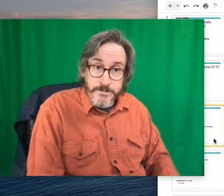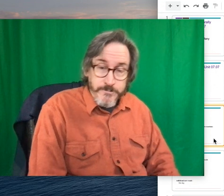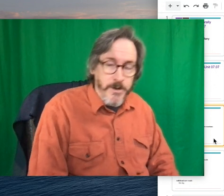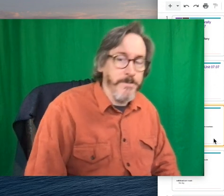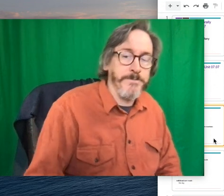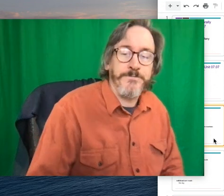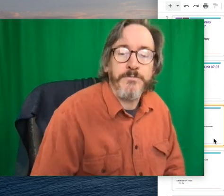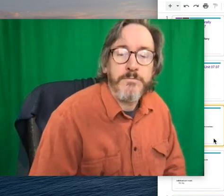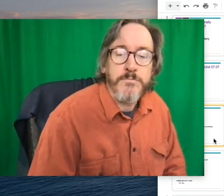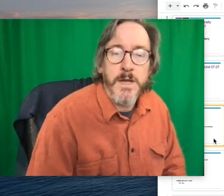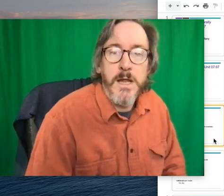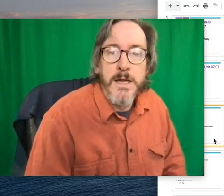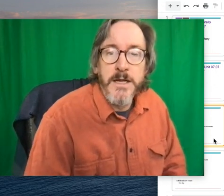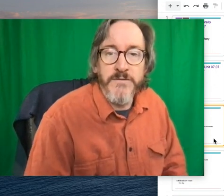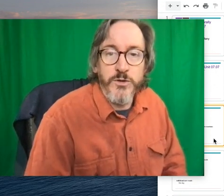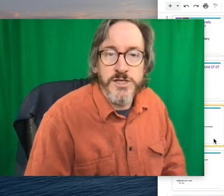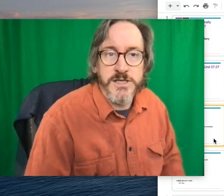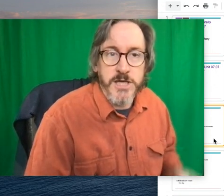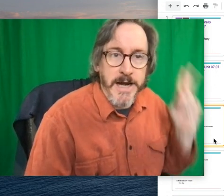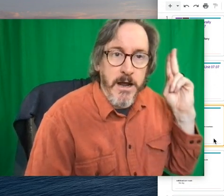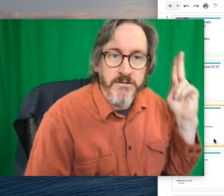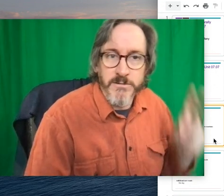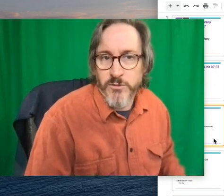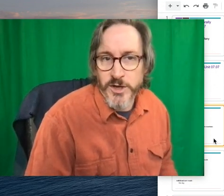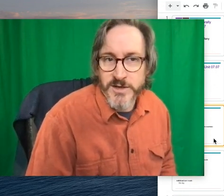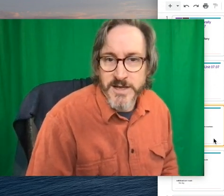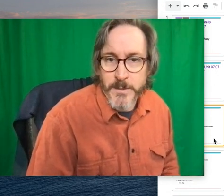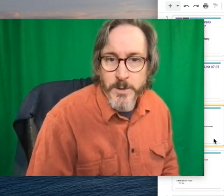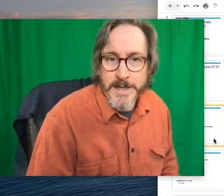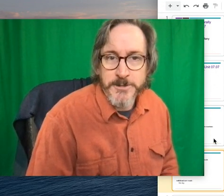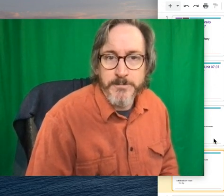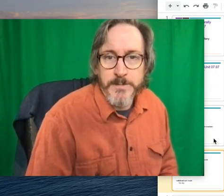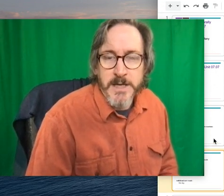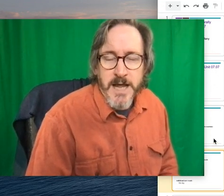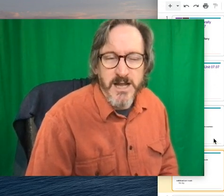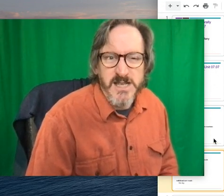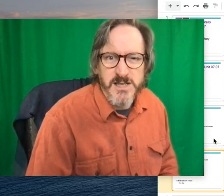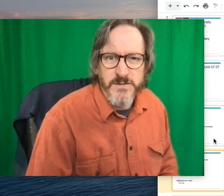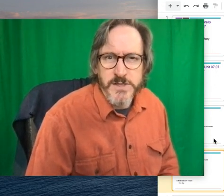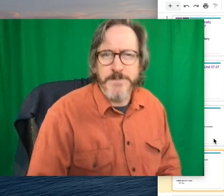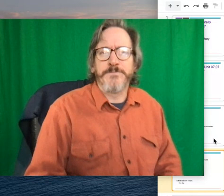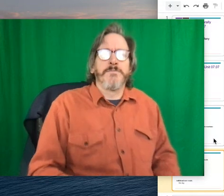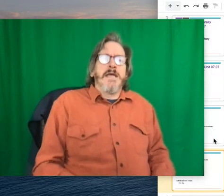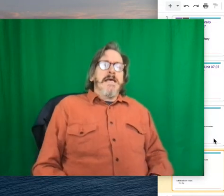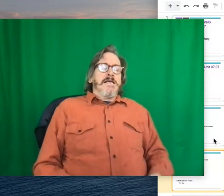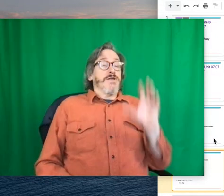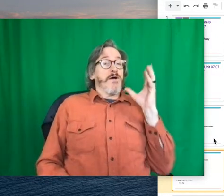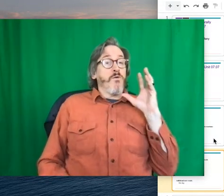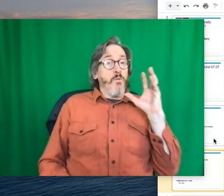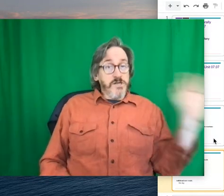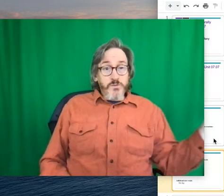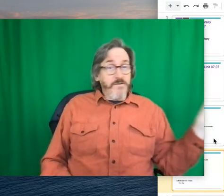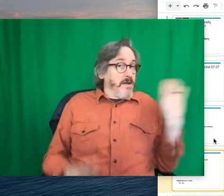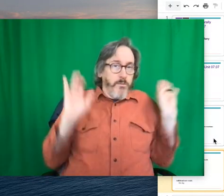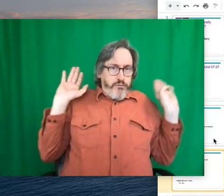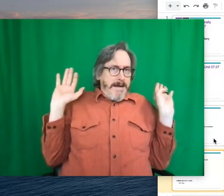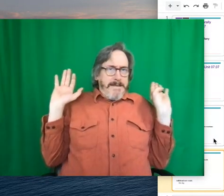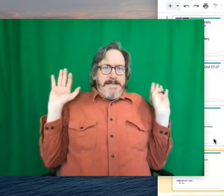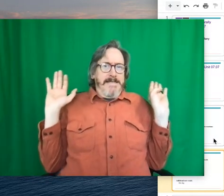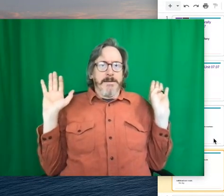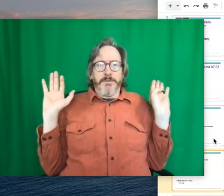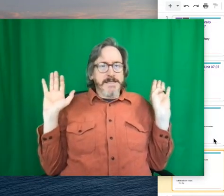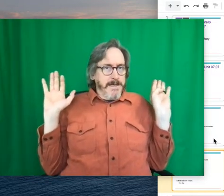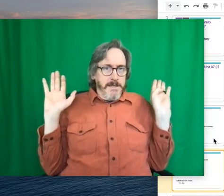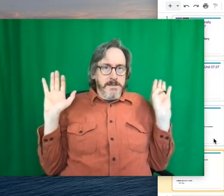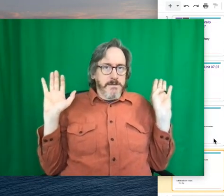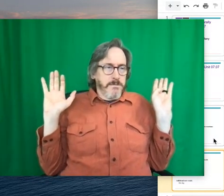question. Right? If you just cut it off before you do the WH, that sounds confusing. So now, once we've practiced